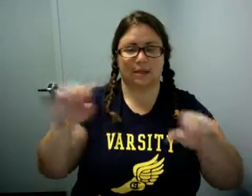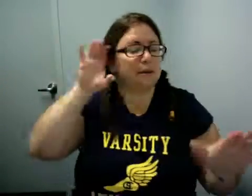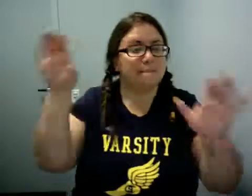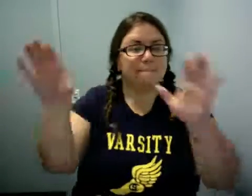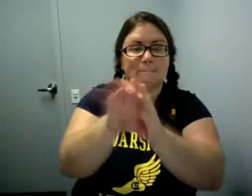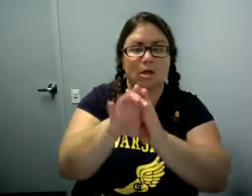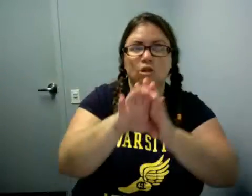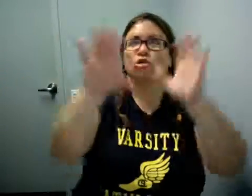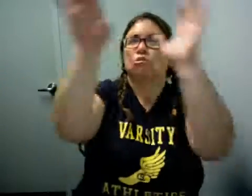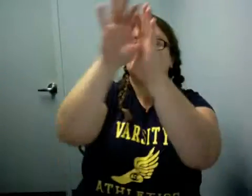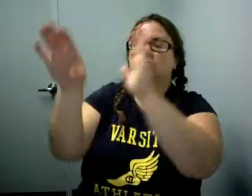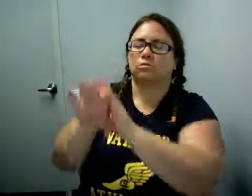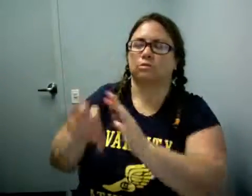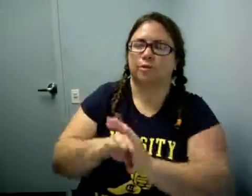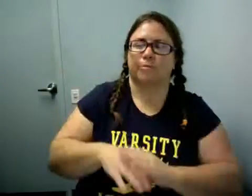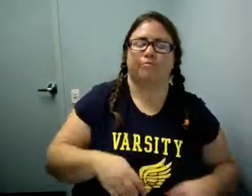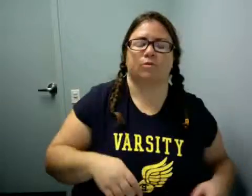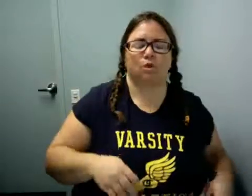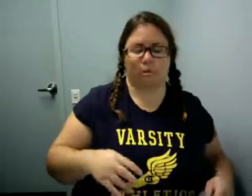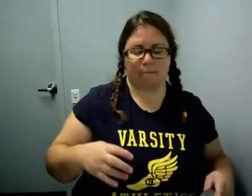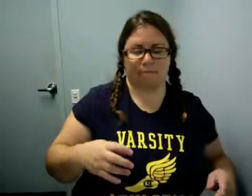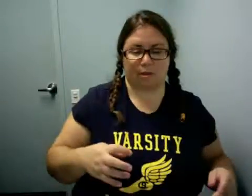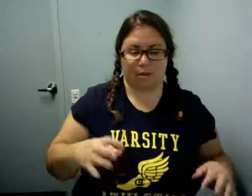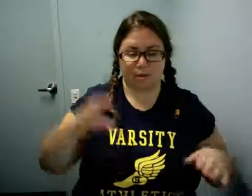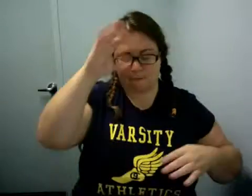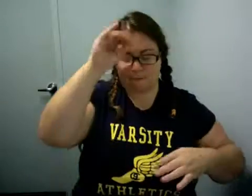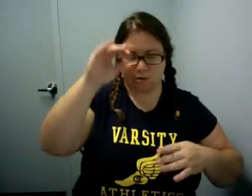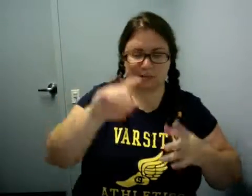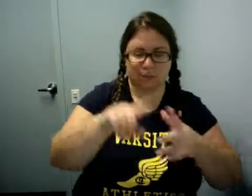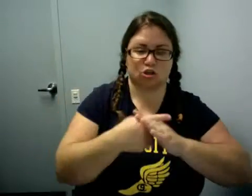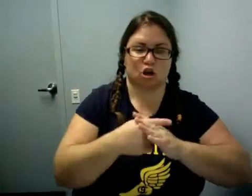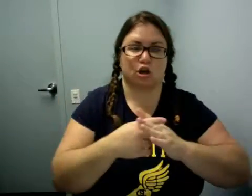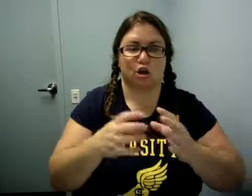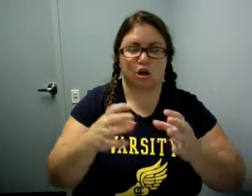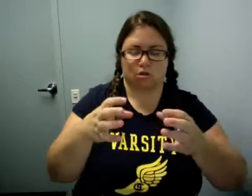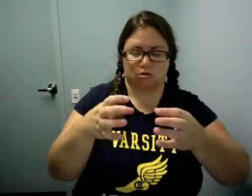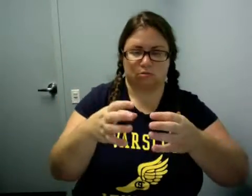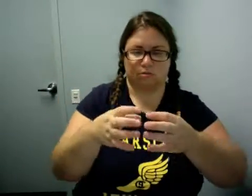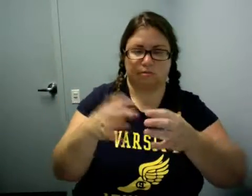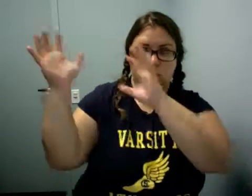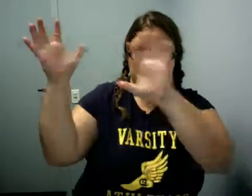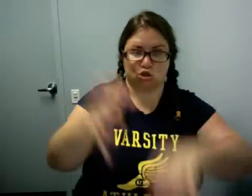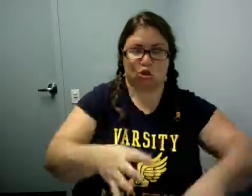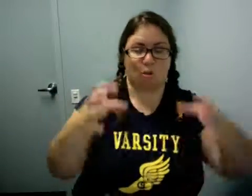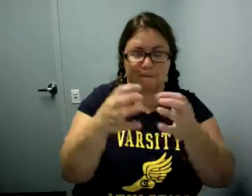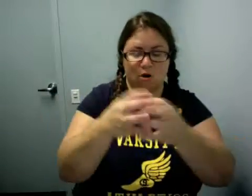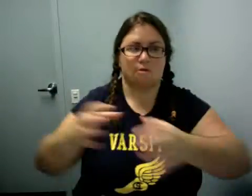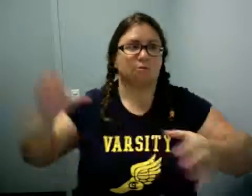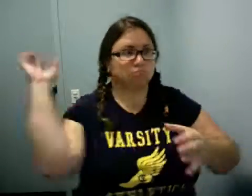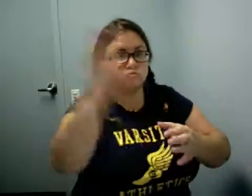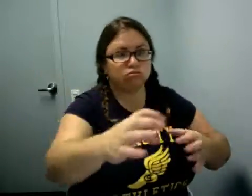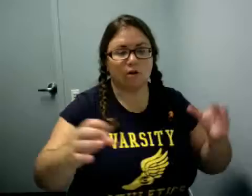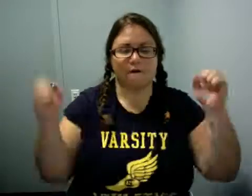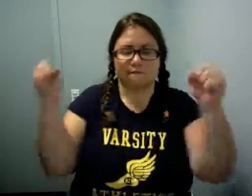They're starting to snowball fights and pulling off big icicle chunks from the lights that